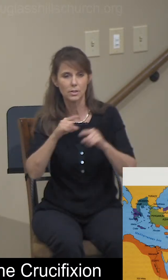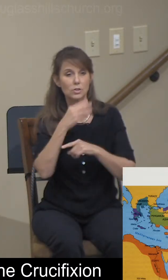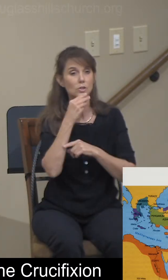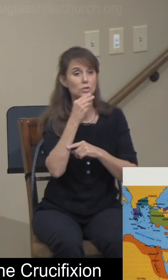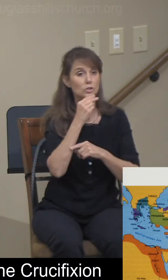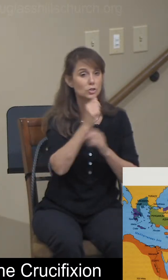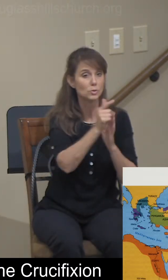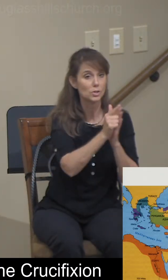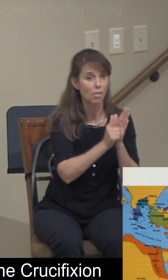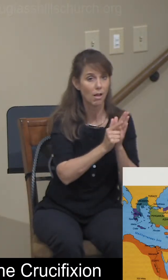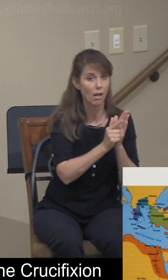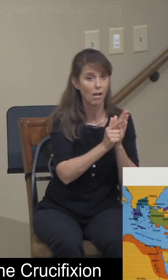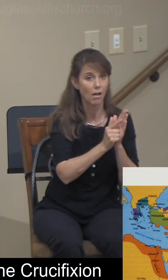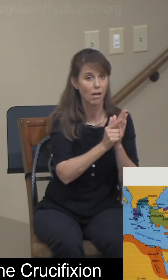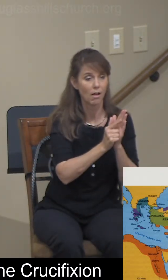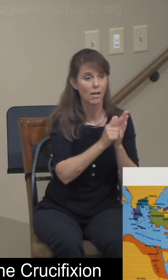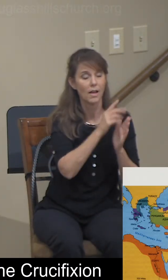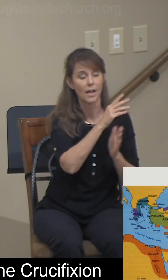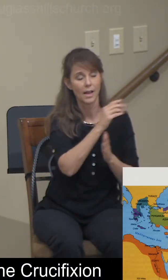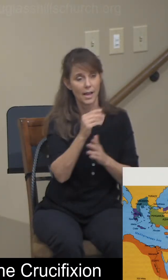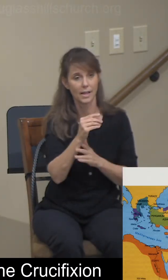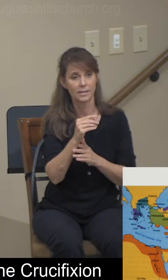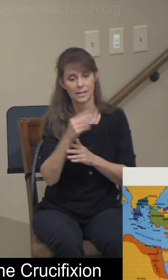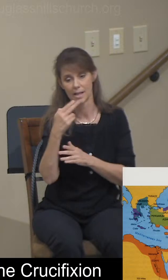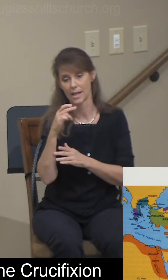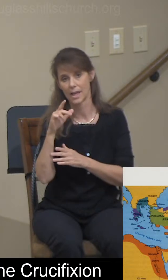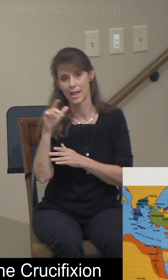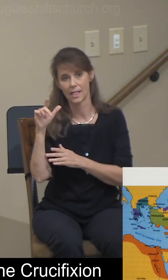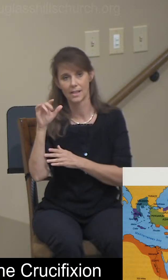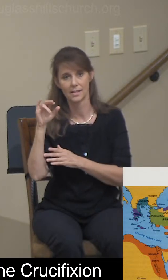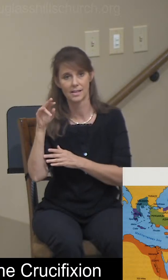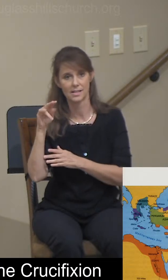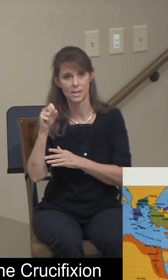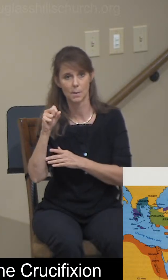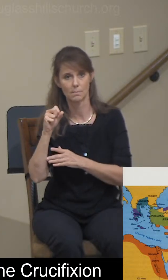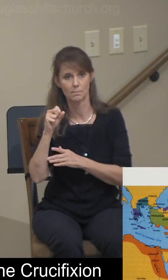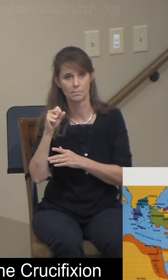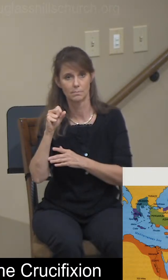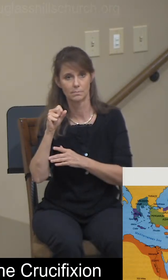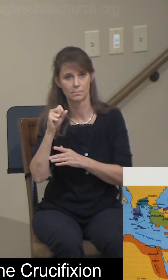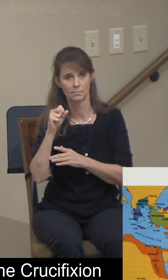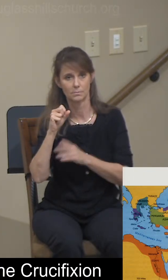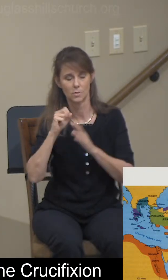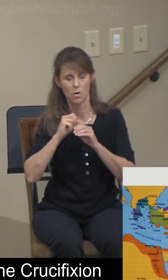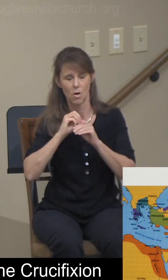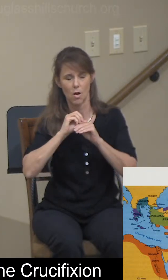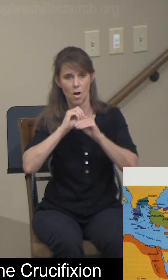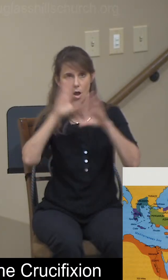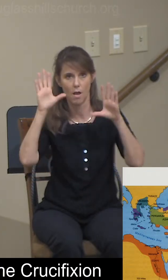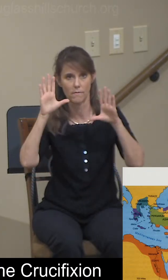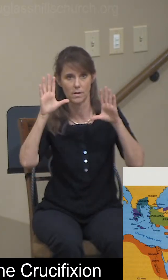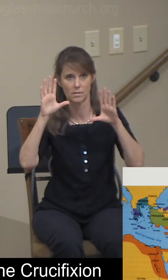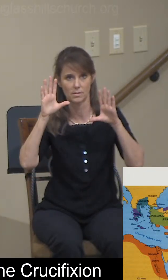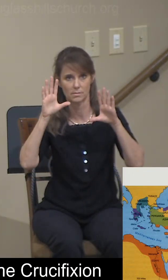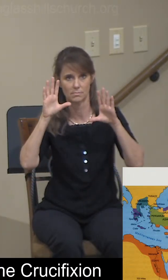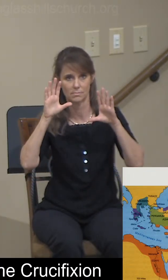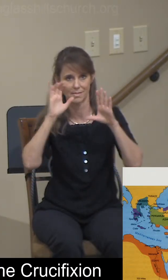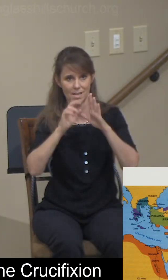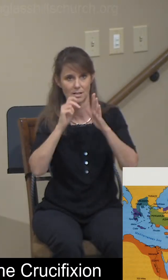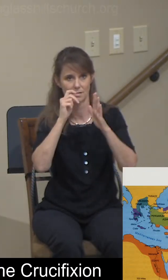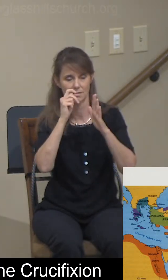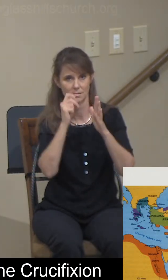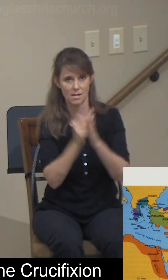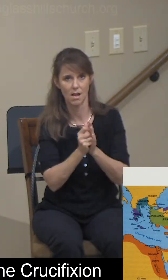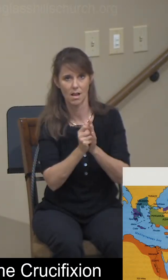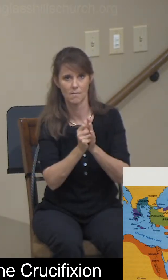important. The differences and distinctions between Jewish law and Hellenism are heightened by the struggle and economic upheaval. Any